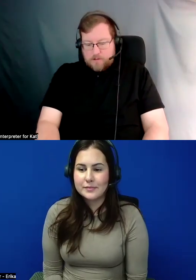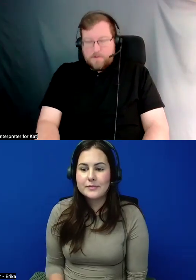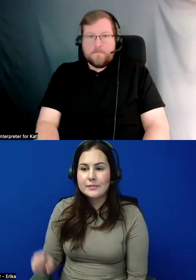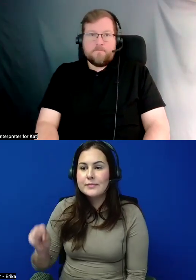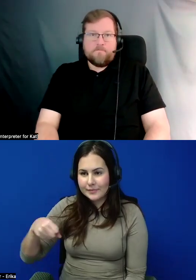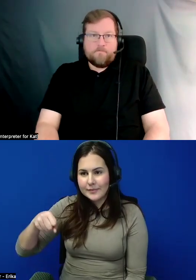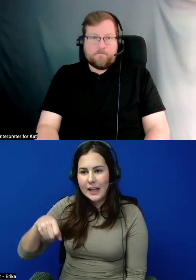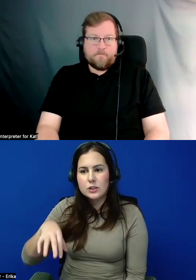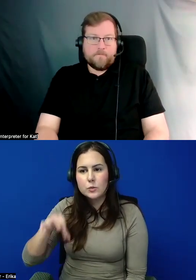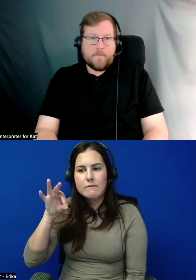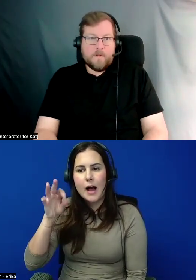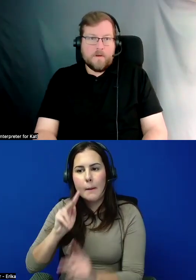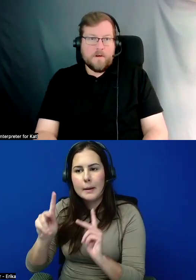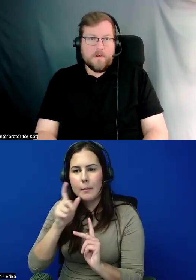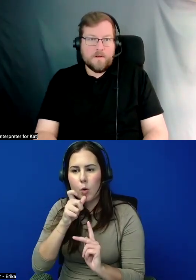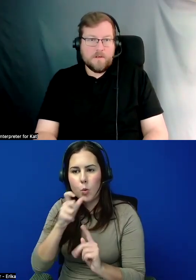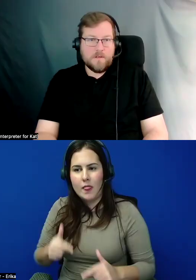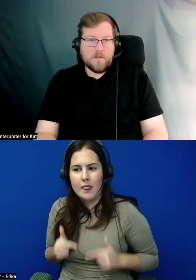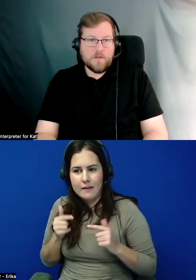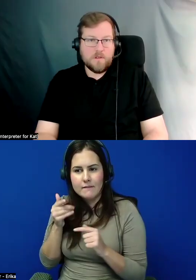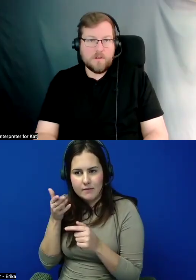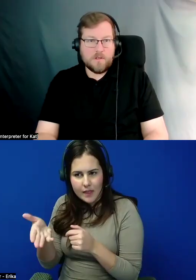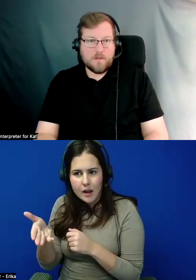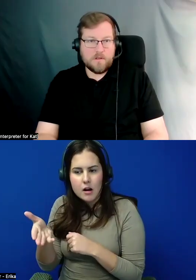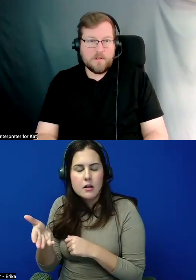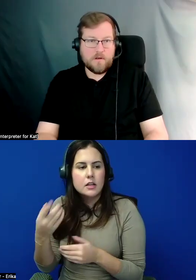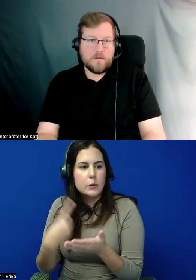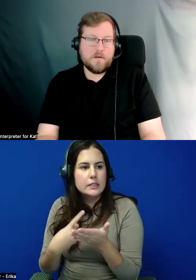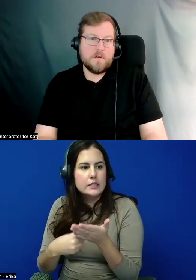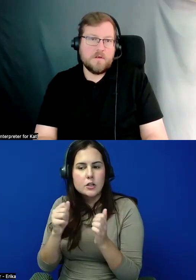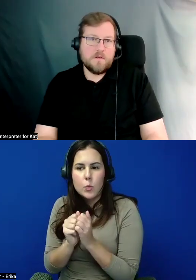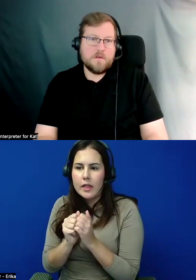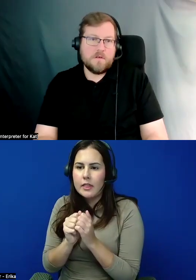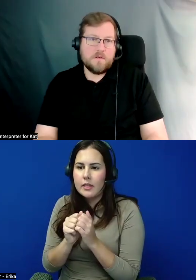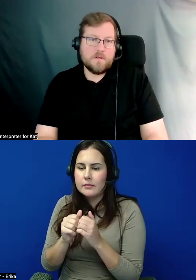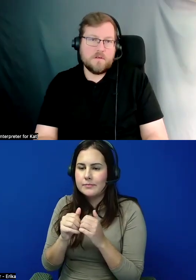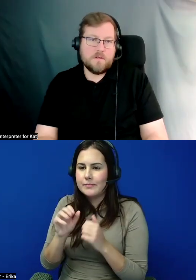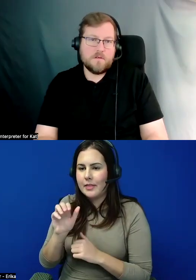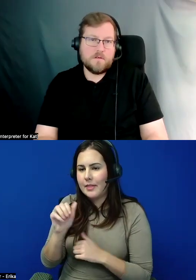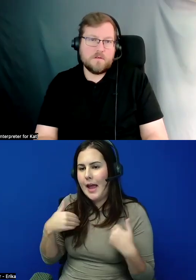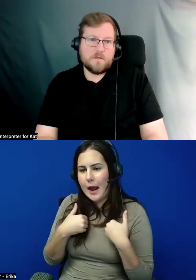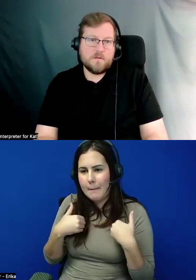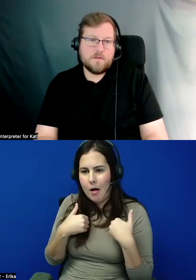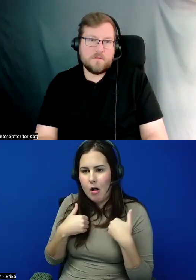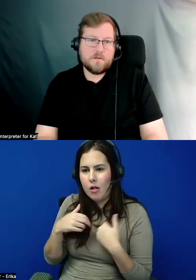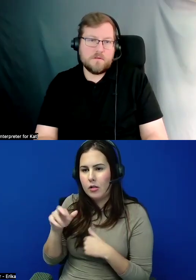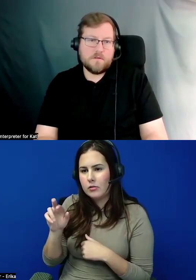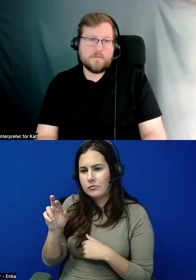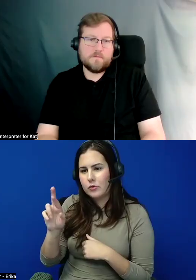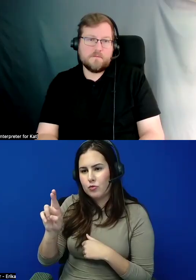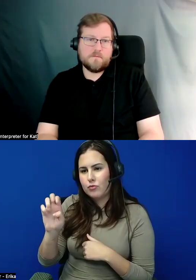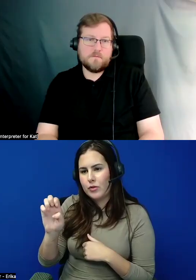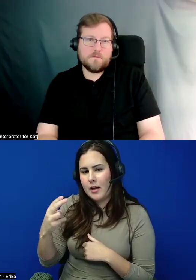who were we talked to like the wildlife rehabilitation places, and we talked to kind of